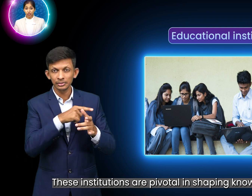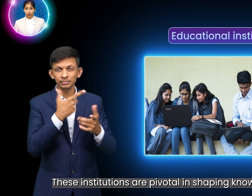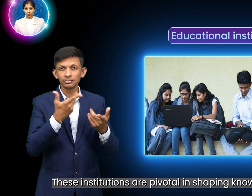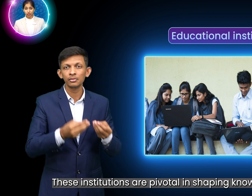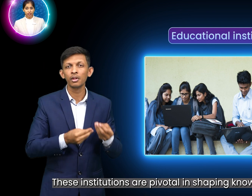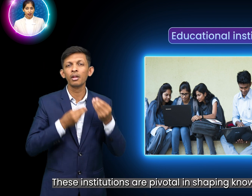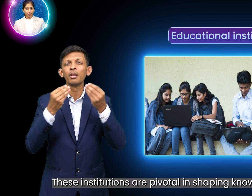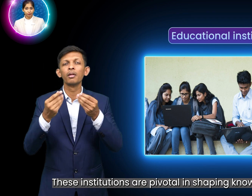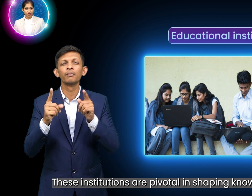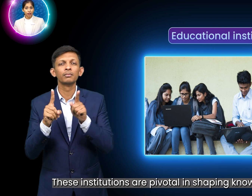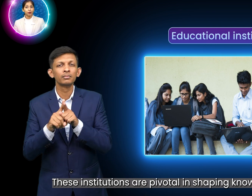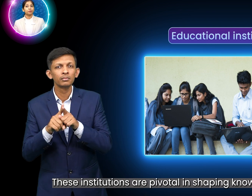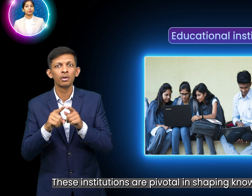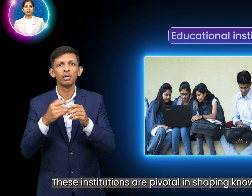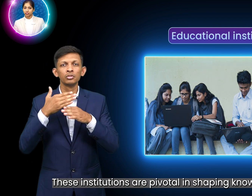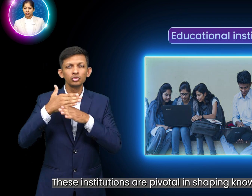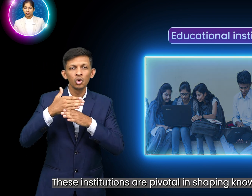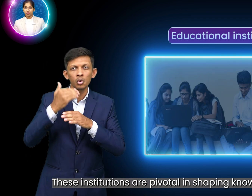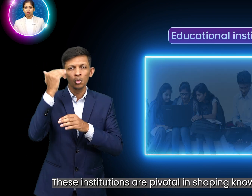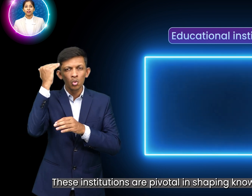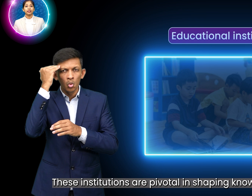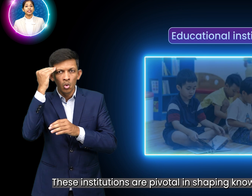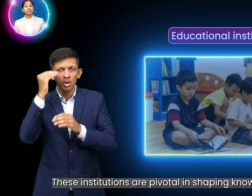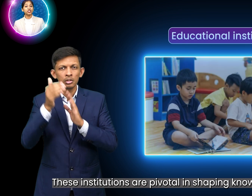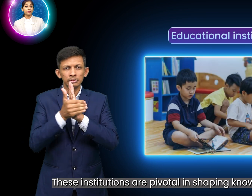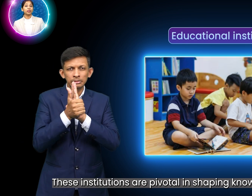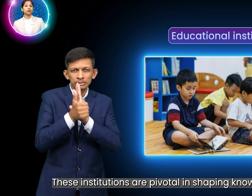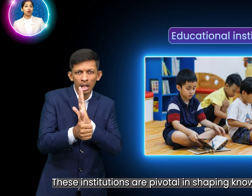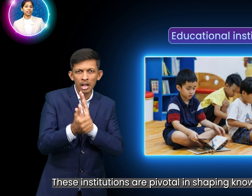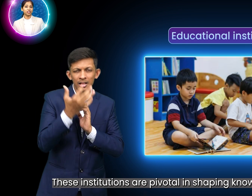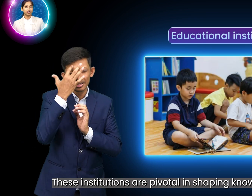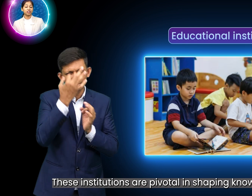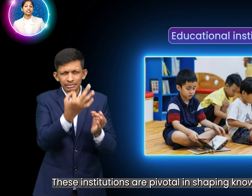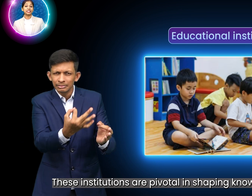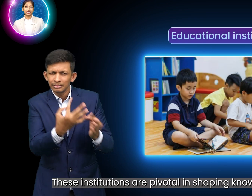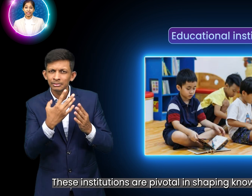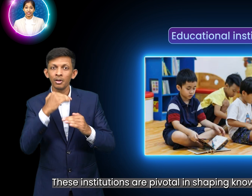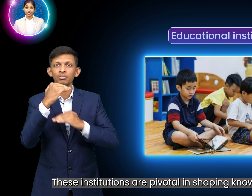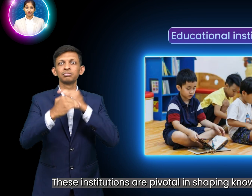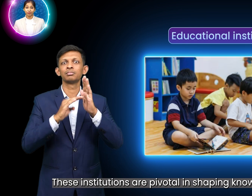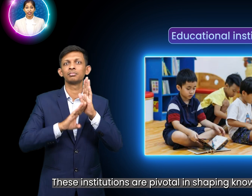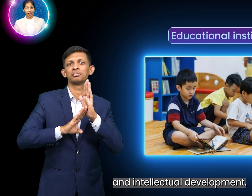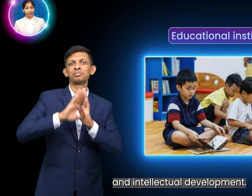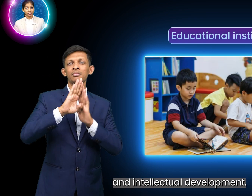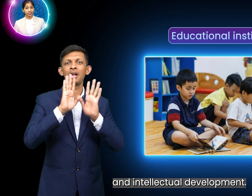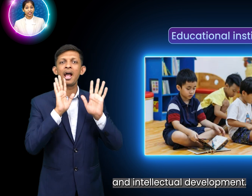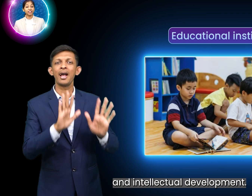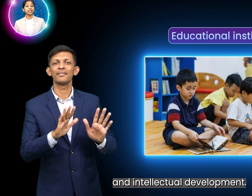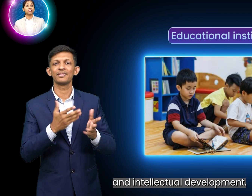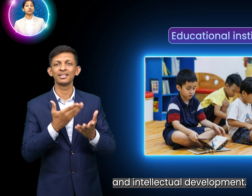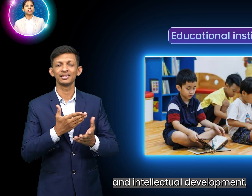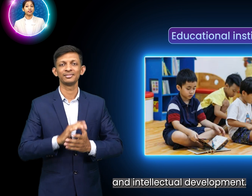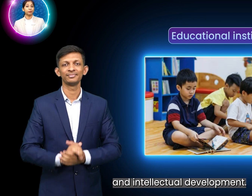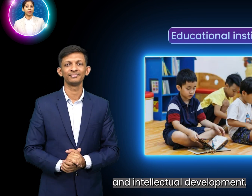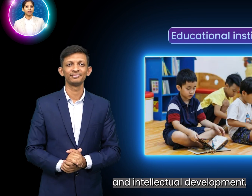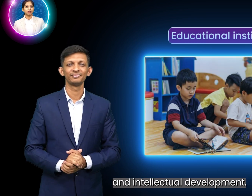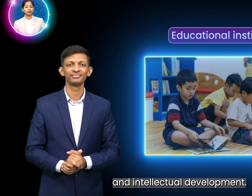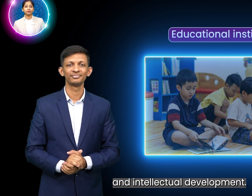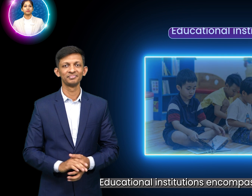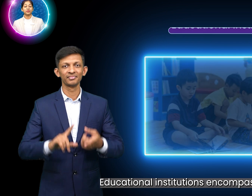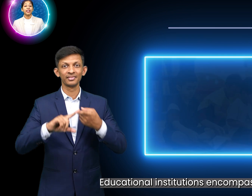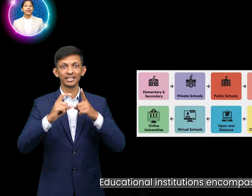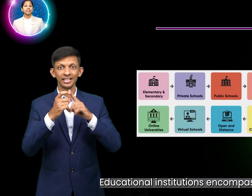These institutions are pivotal in shaping knowledge, skills, and intellectual